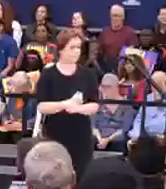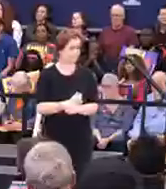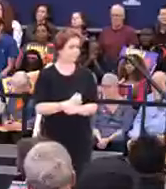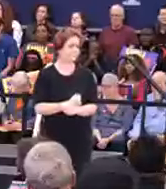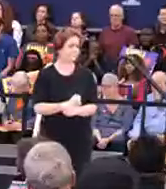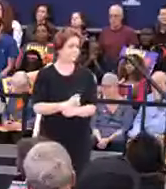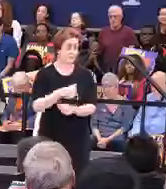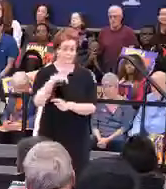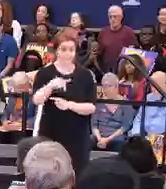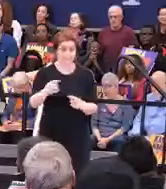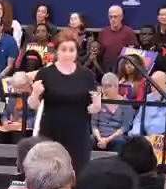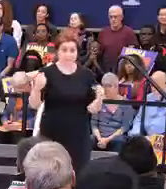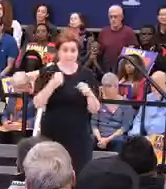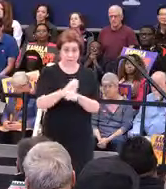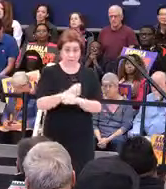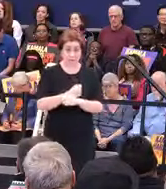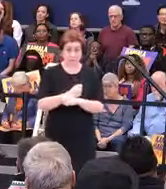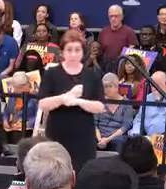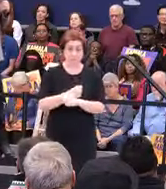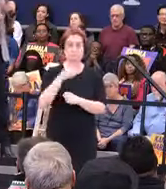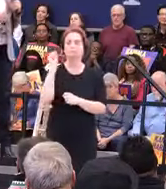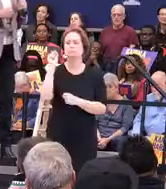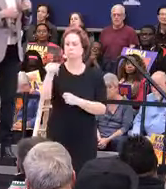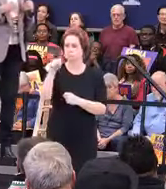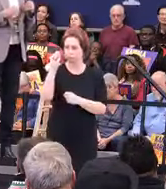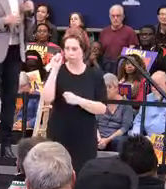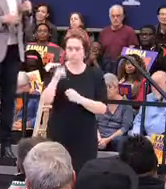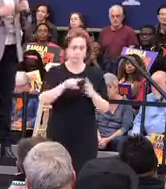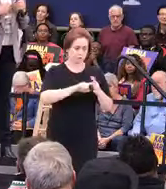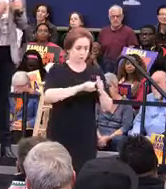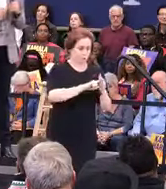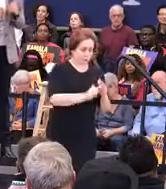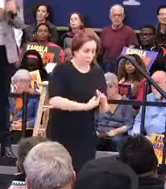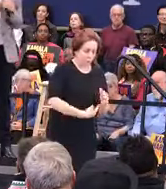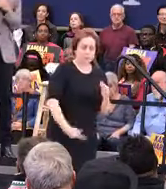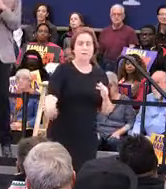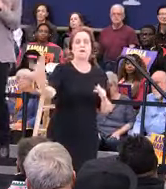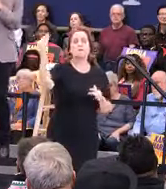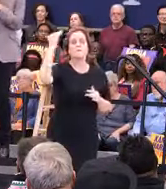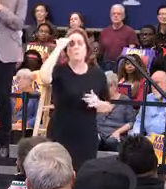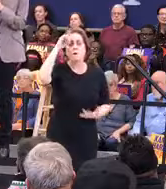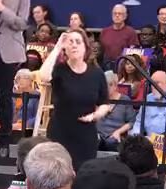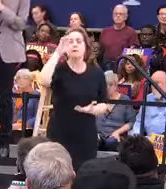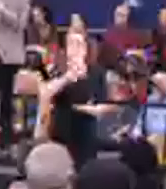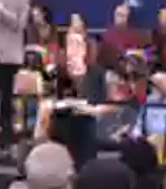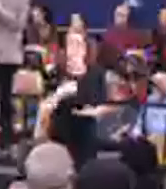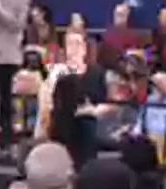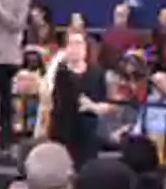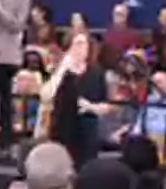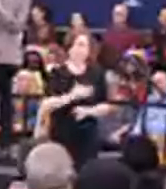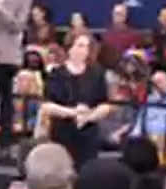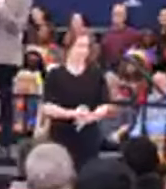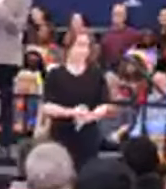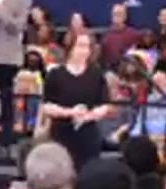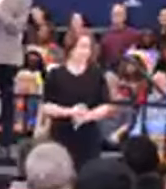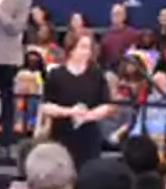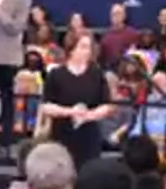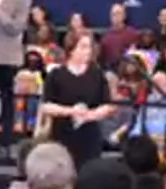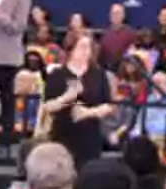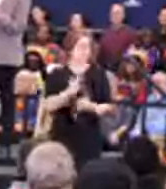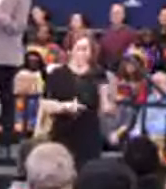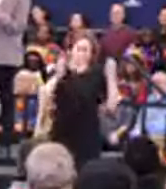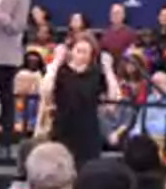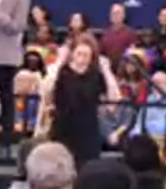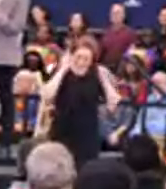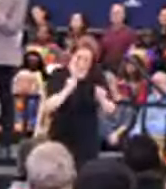this is a fight that is, yes, born out of knowing and believing and having faith in what can